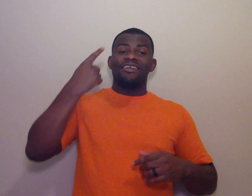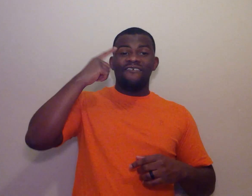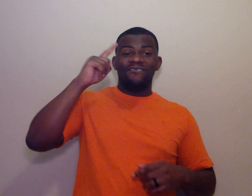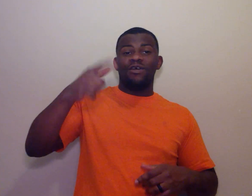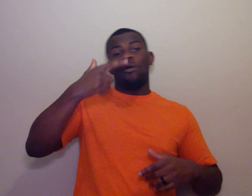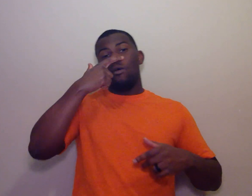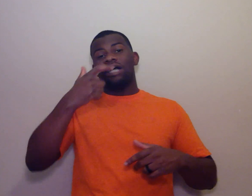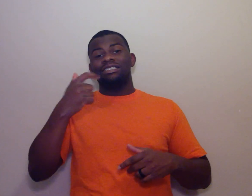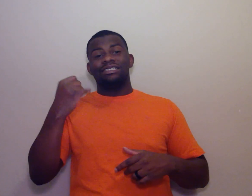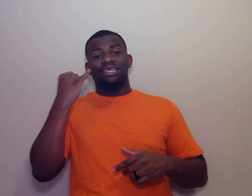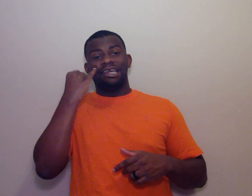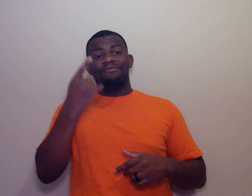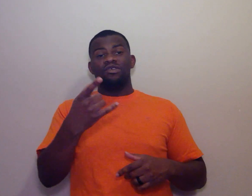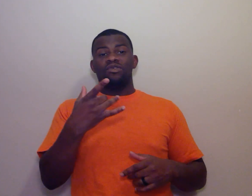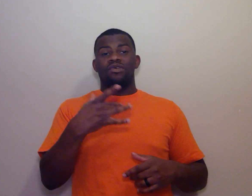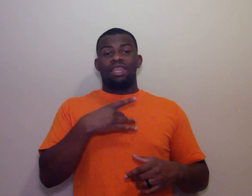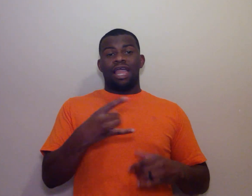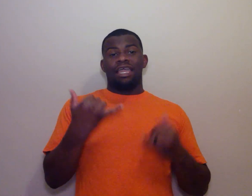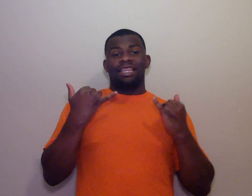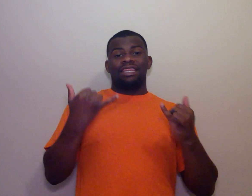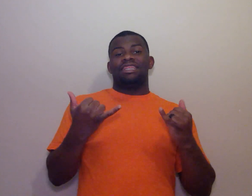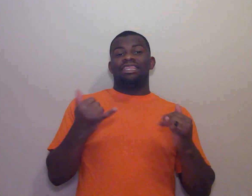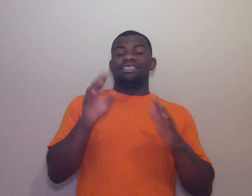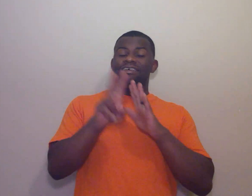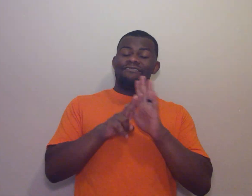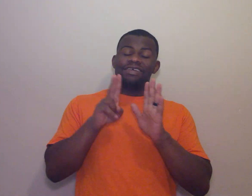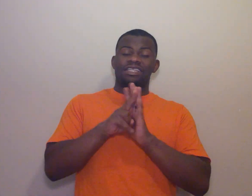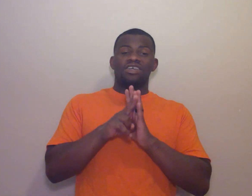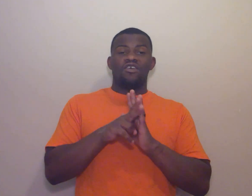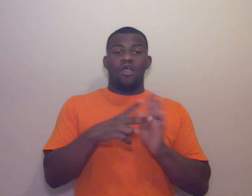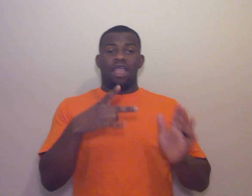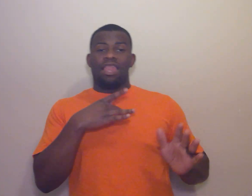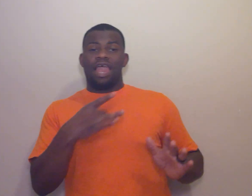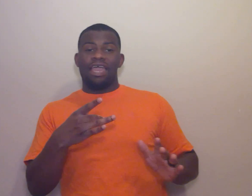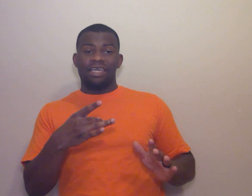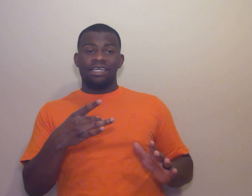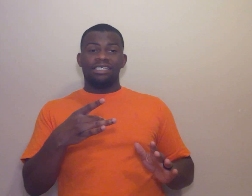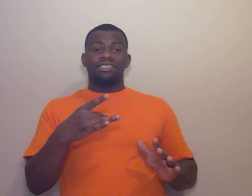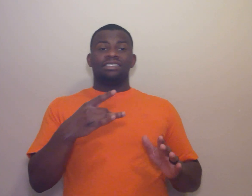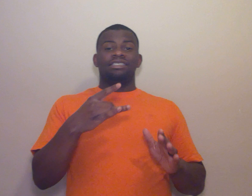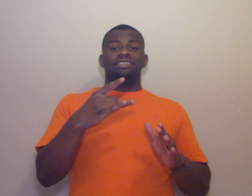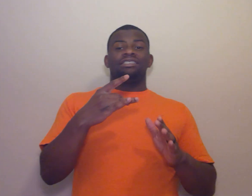this video, like it, subscribe it, mash the like button, share it with your friends.